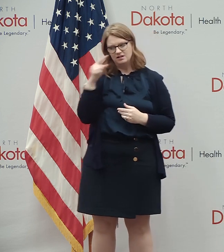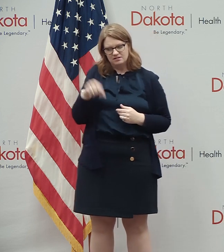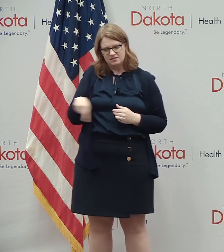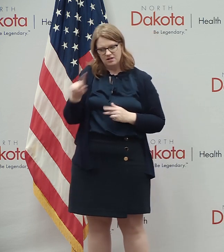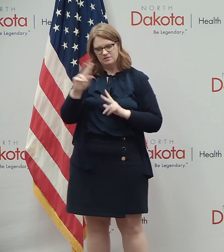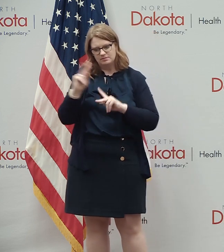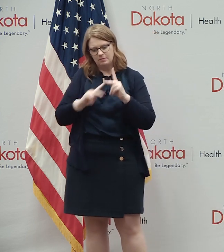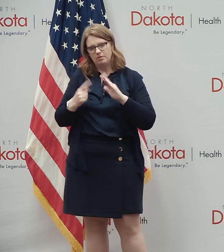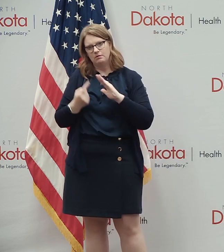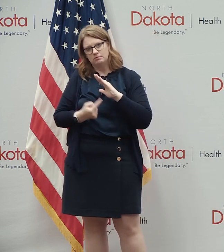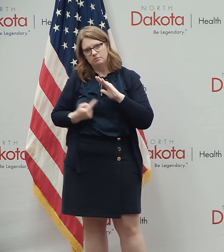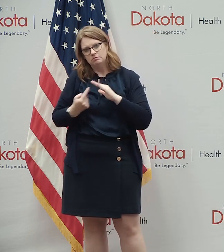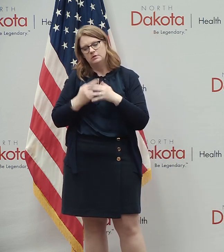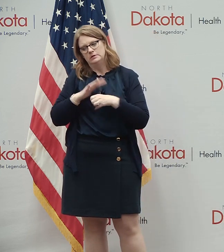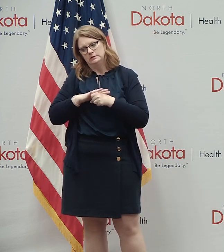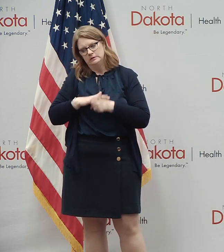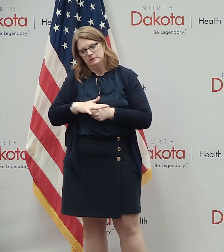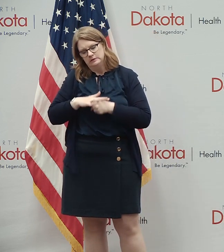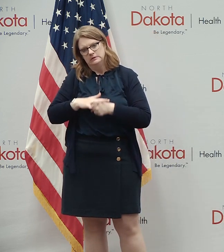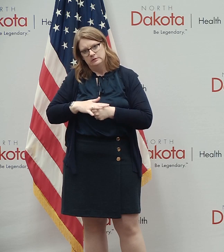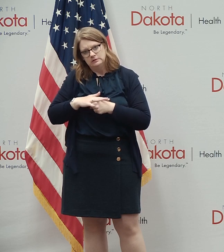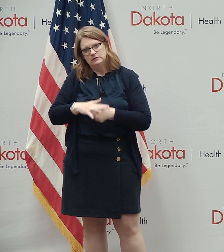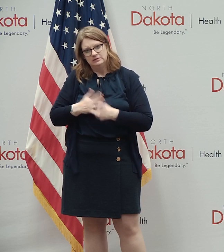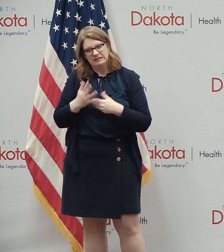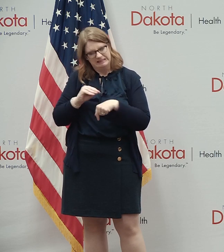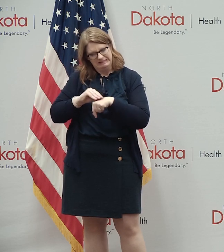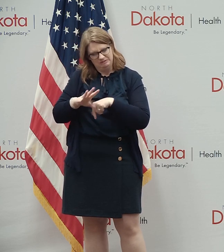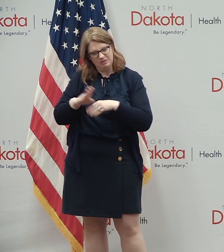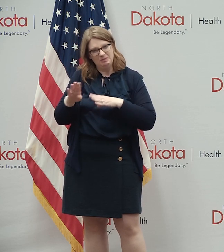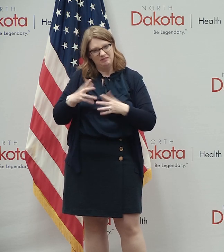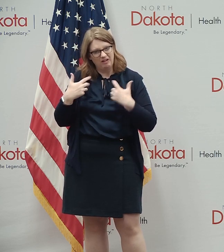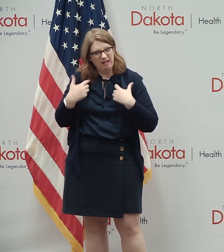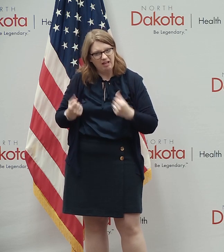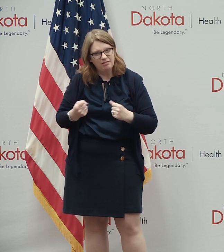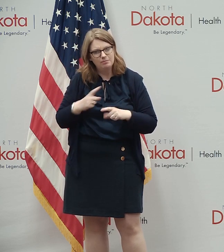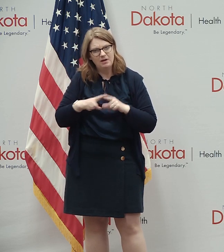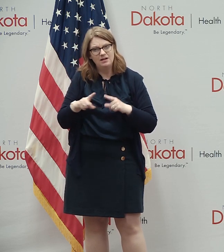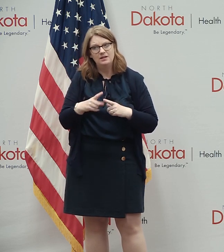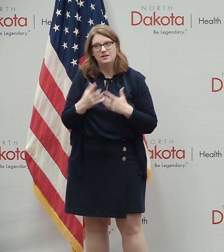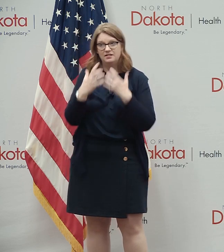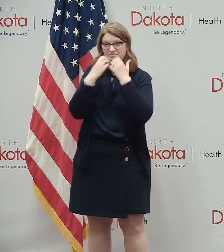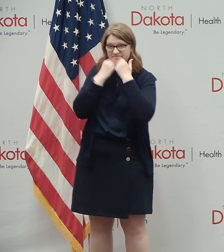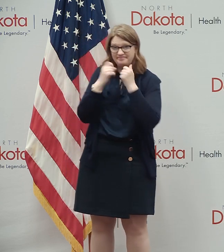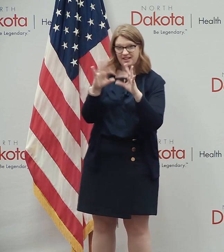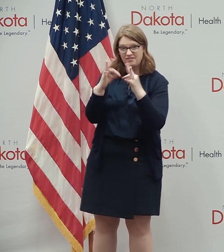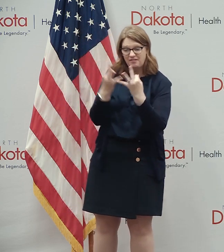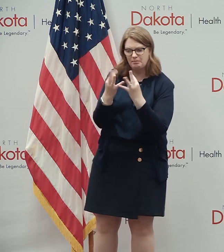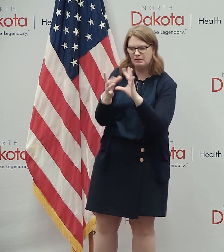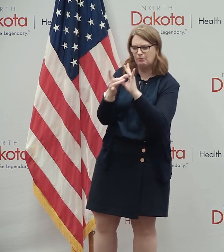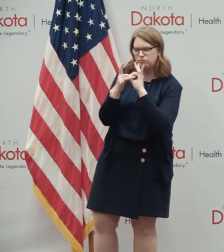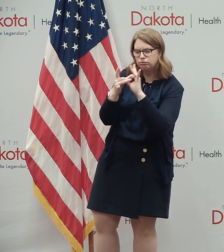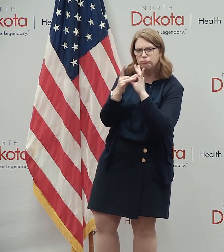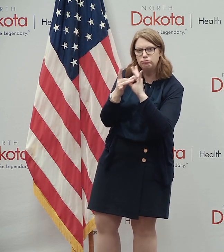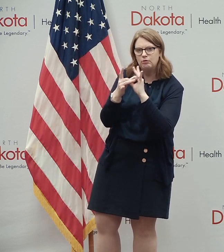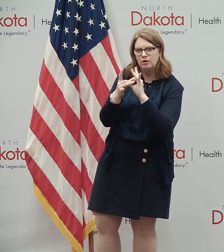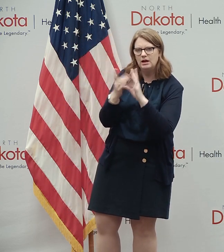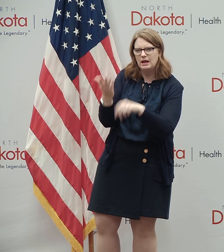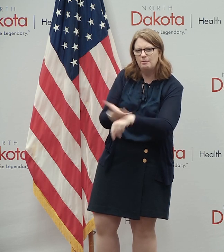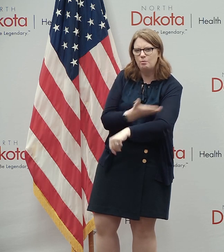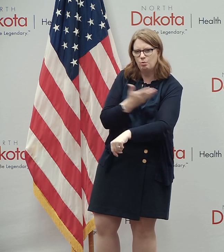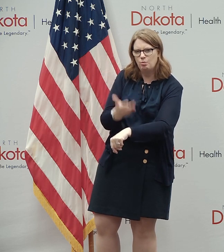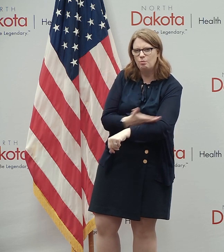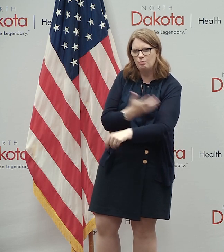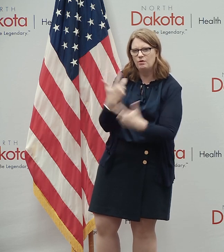real. We know that it's got an effect on behavioral health. We know that connection with loved ones is one of the things that helps improve health.